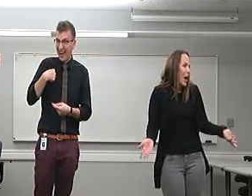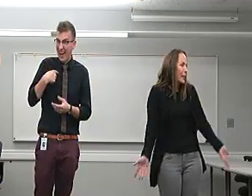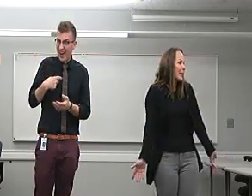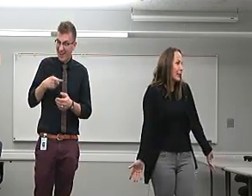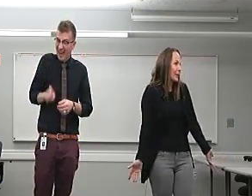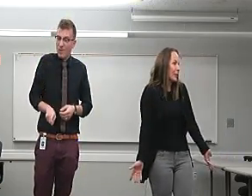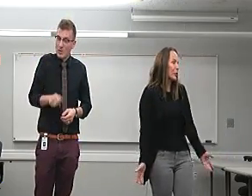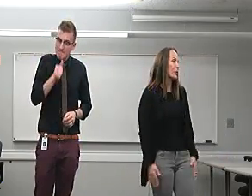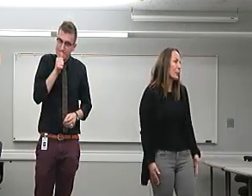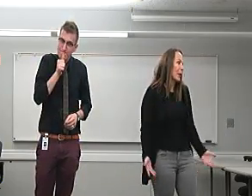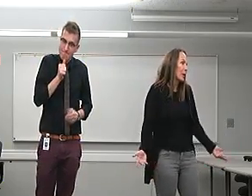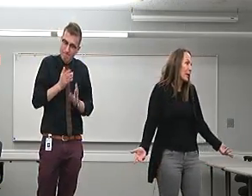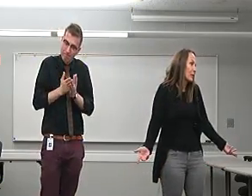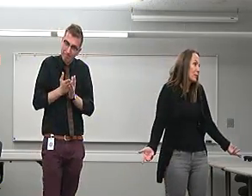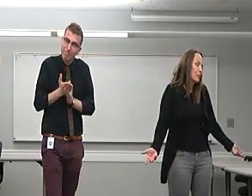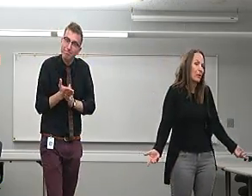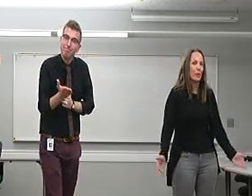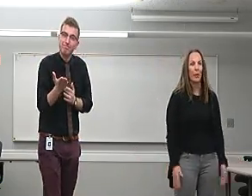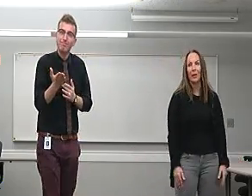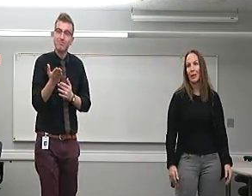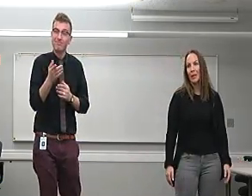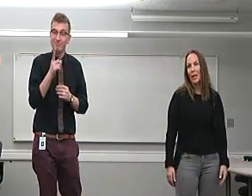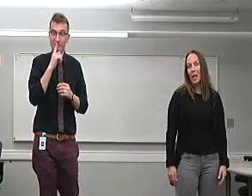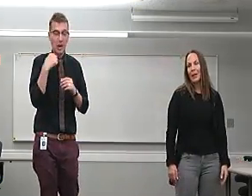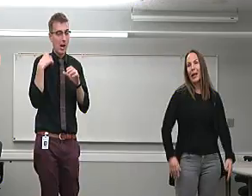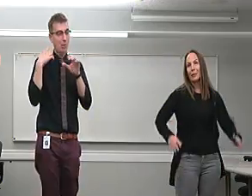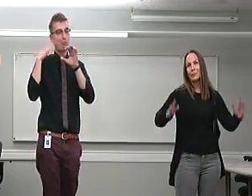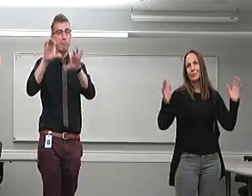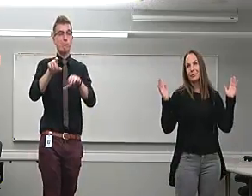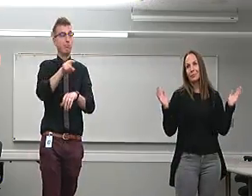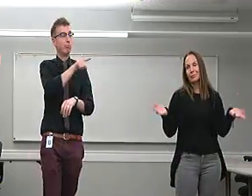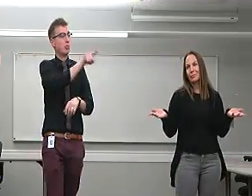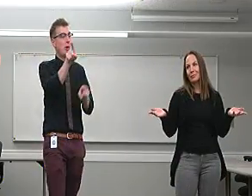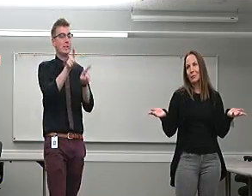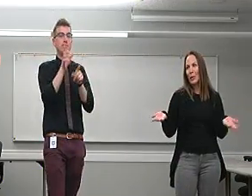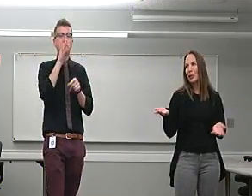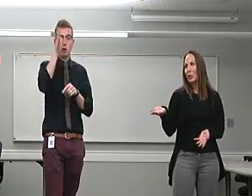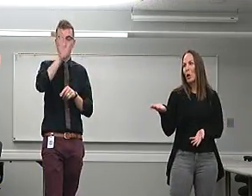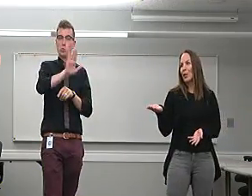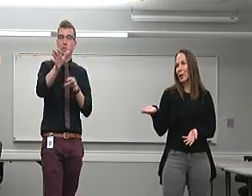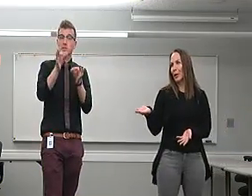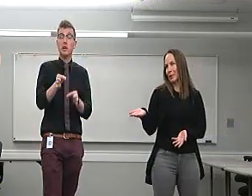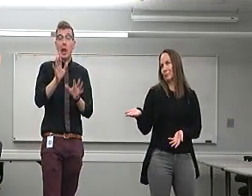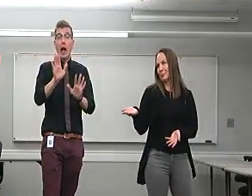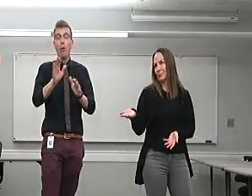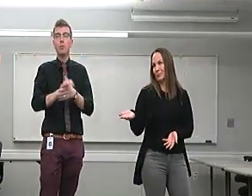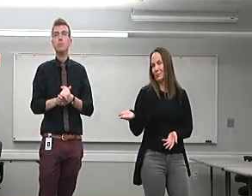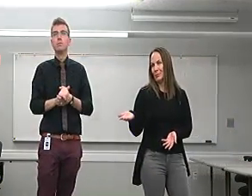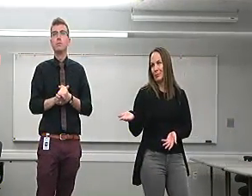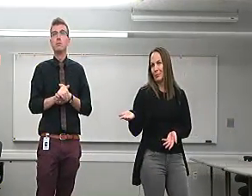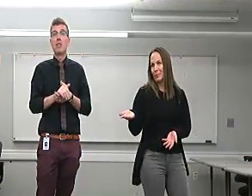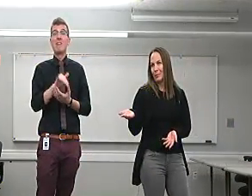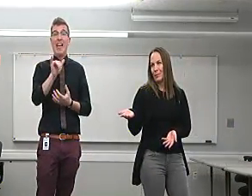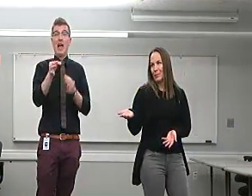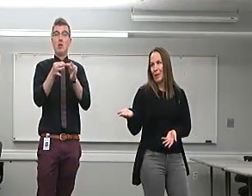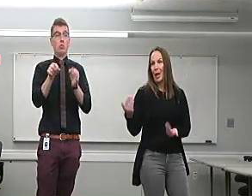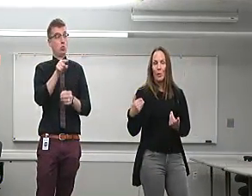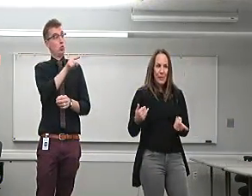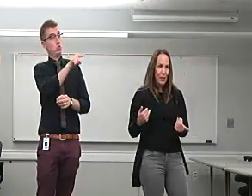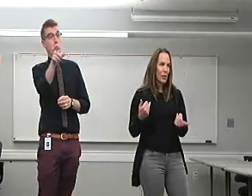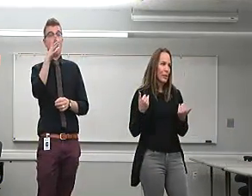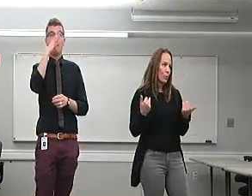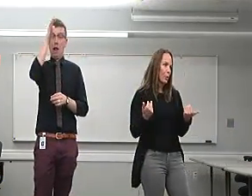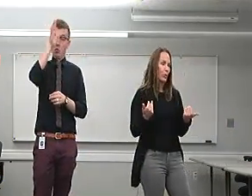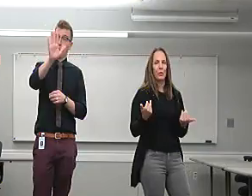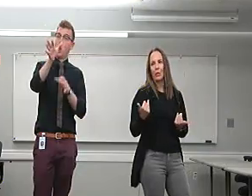the parent. You're the parent. Now, you are the parent. I always say there is one person that